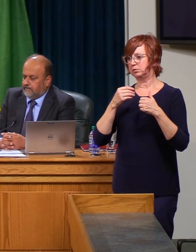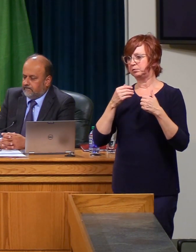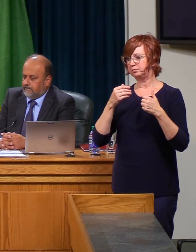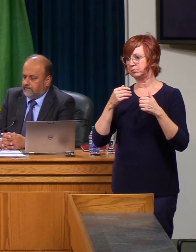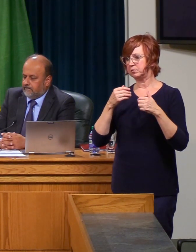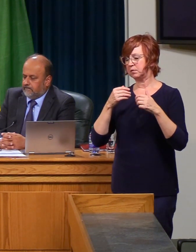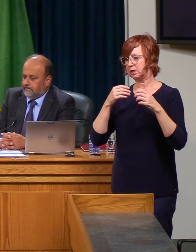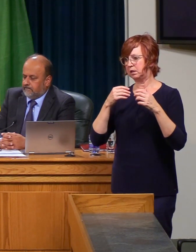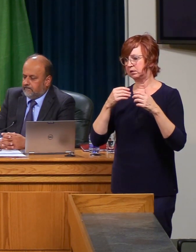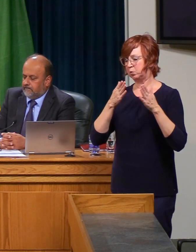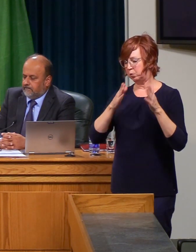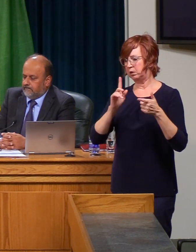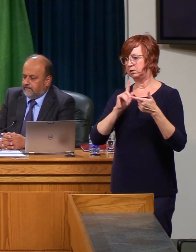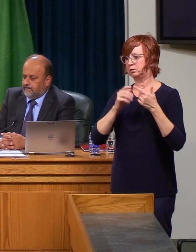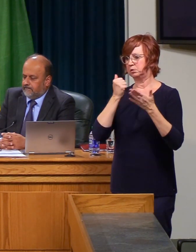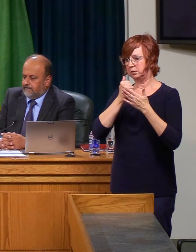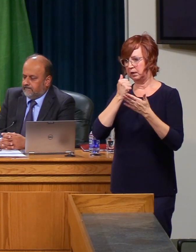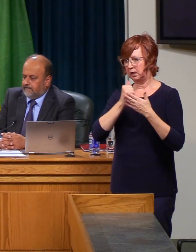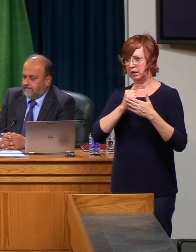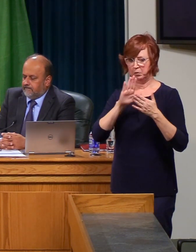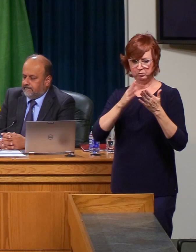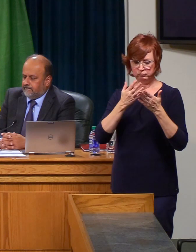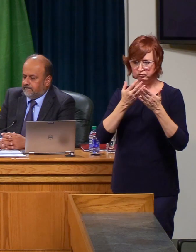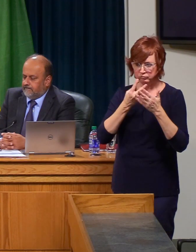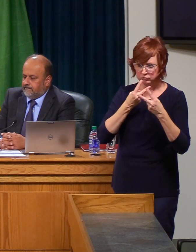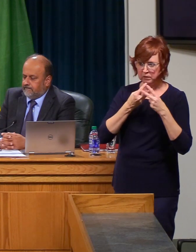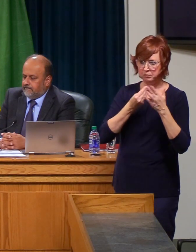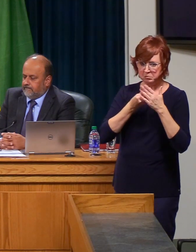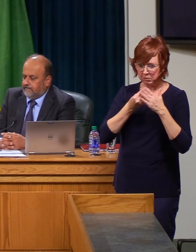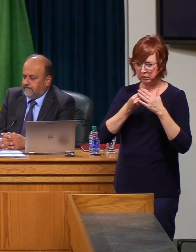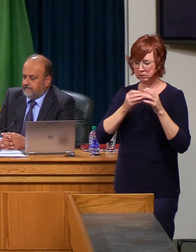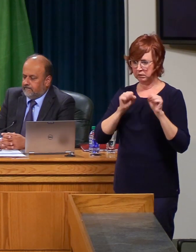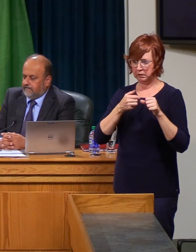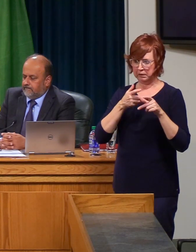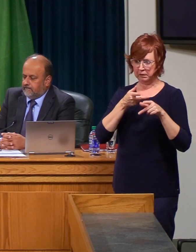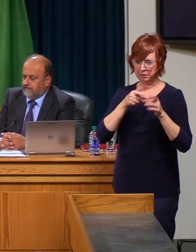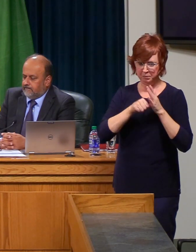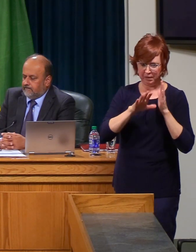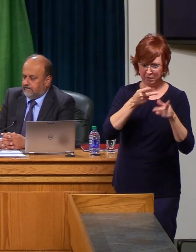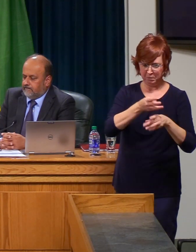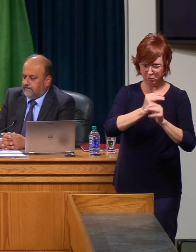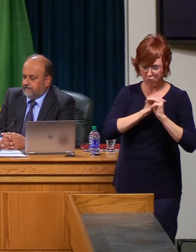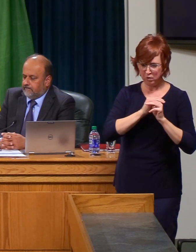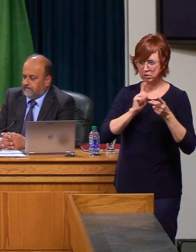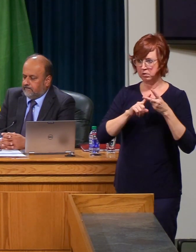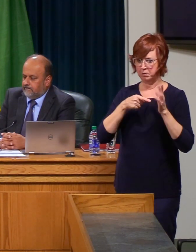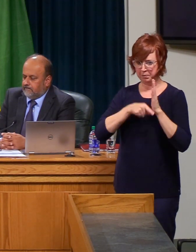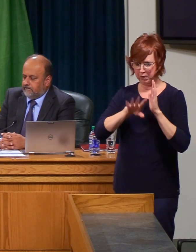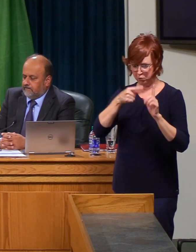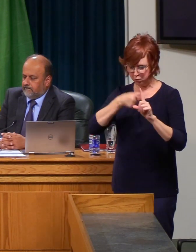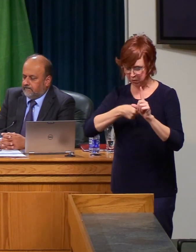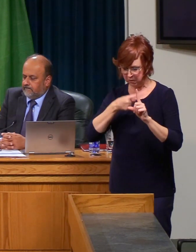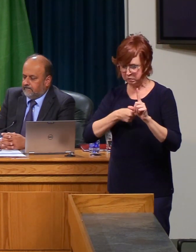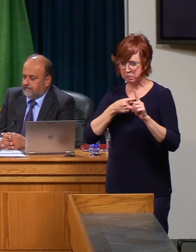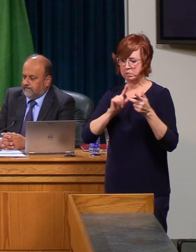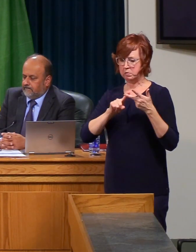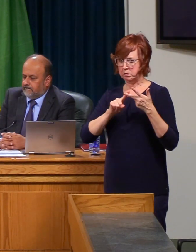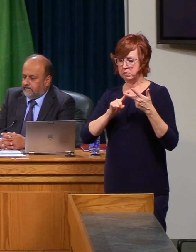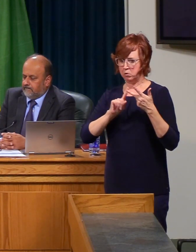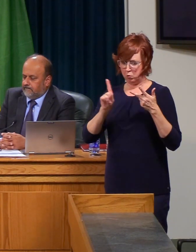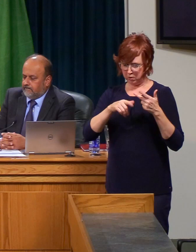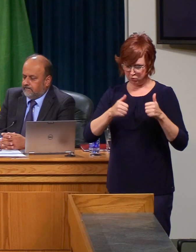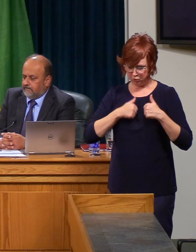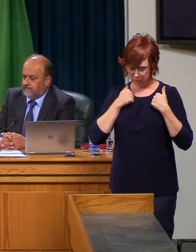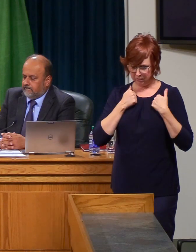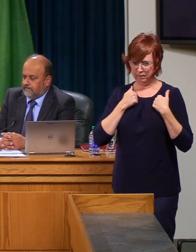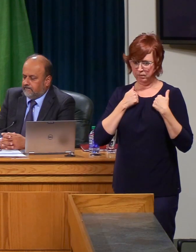household income, are going to affect their opportunity to continue to pay their mortgage, to continue to pay the rent of where they